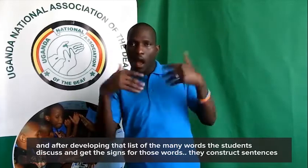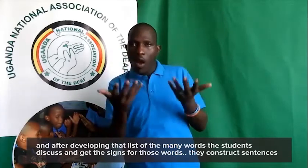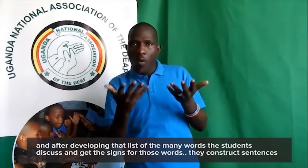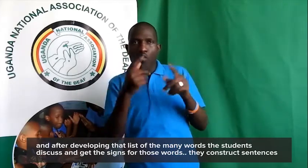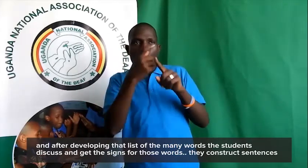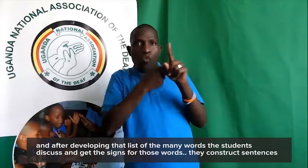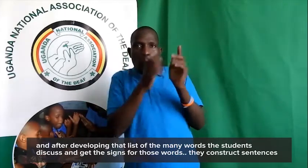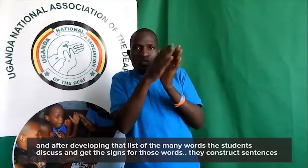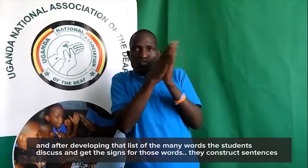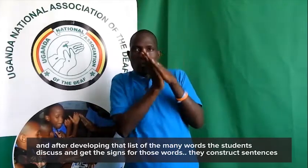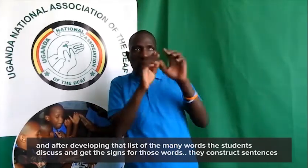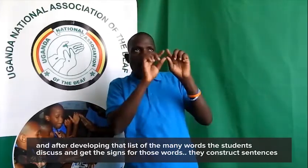construct sentences from the words.